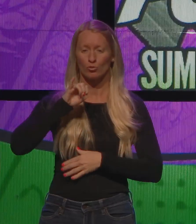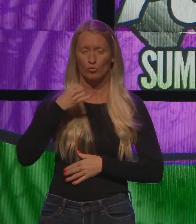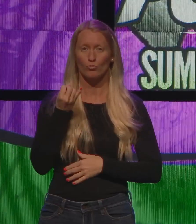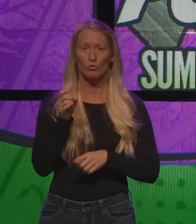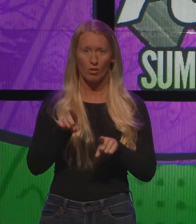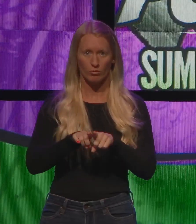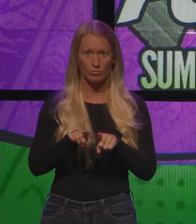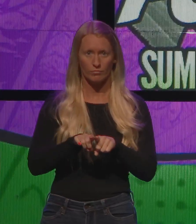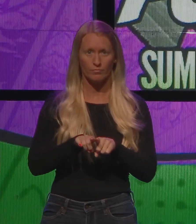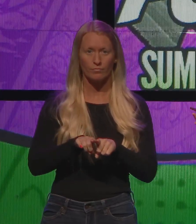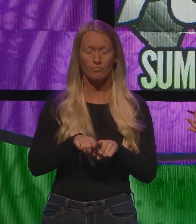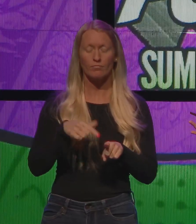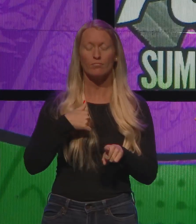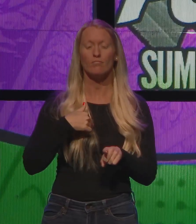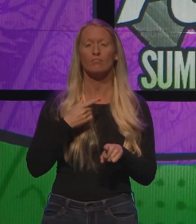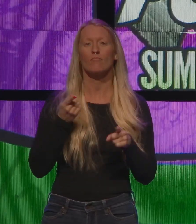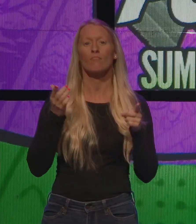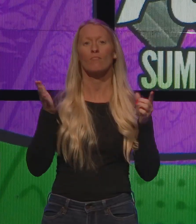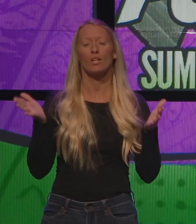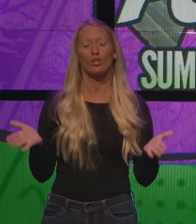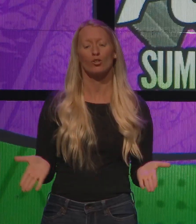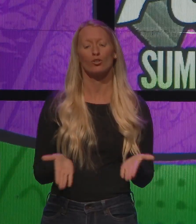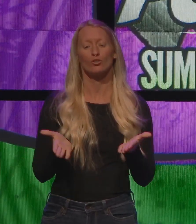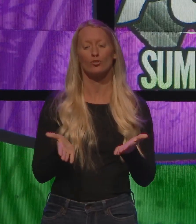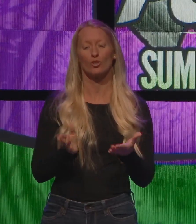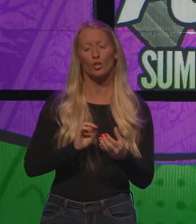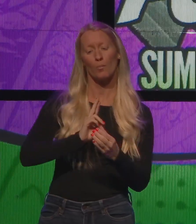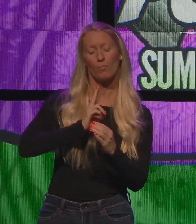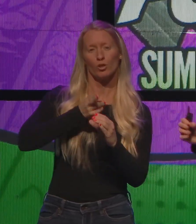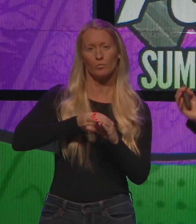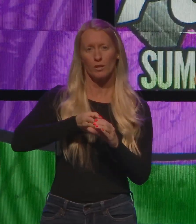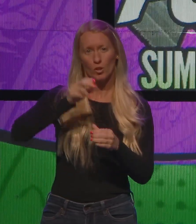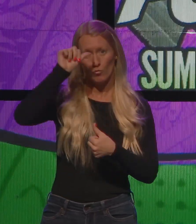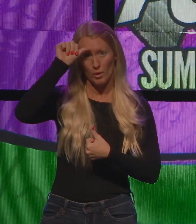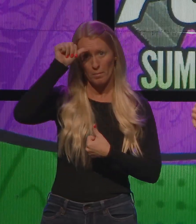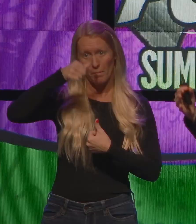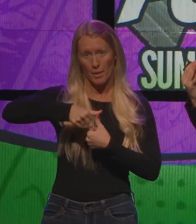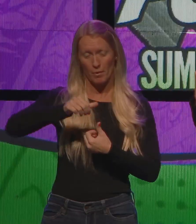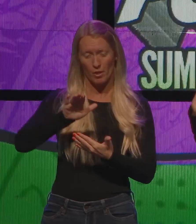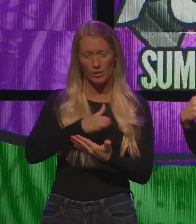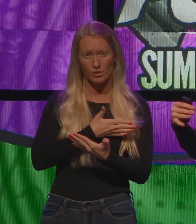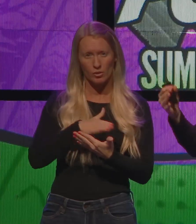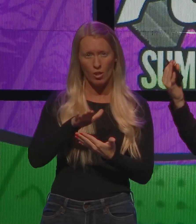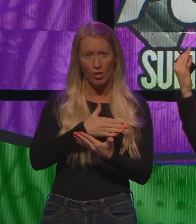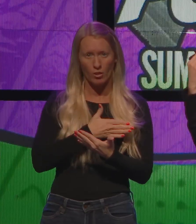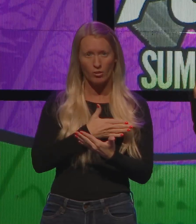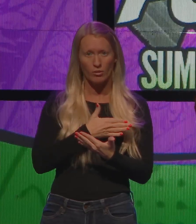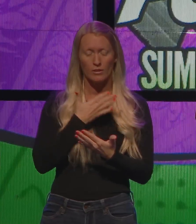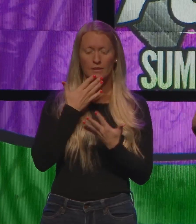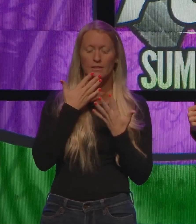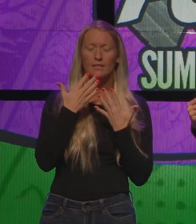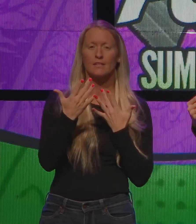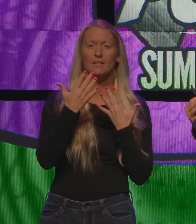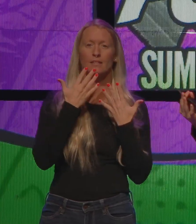encourage you to participate, if you want, in the remembering. As this song is sung, to maybe